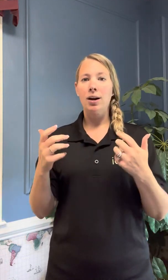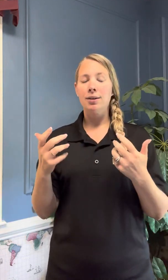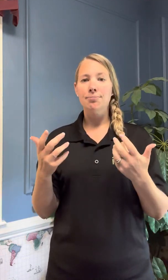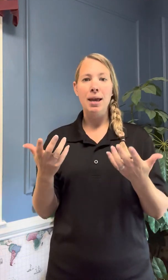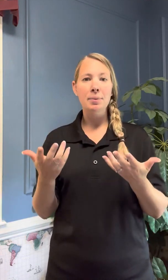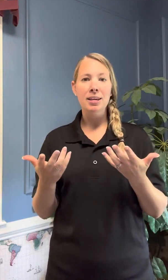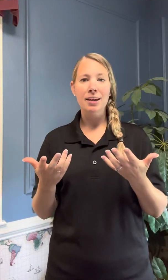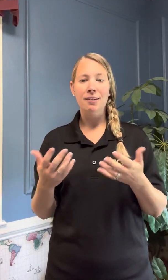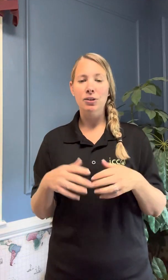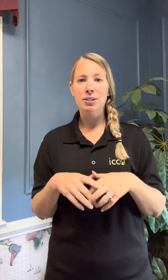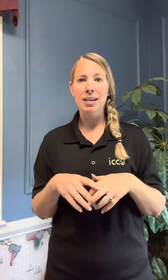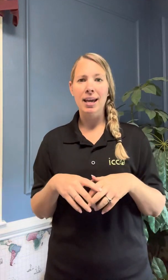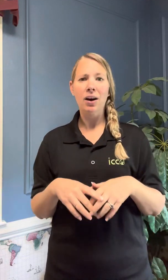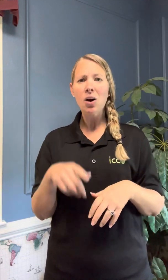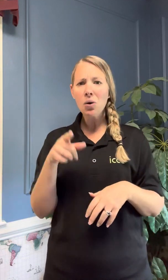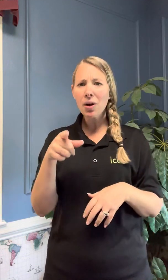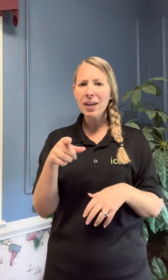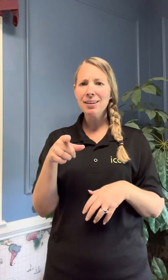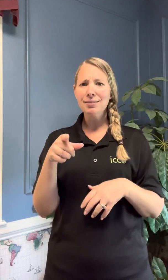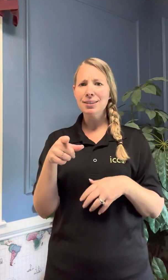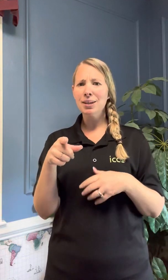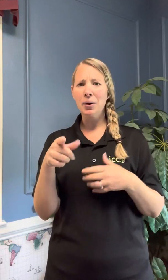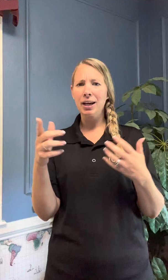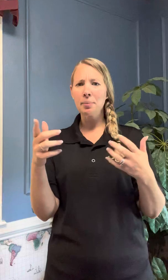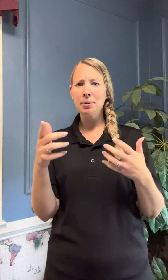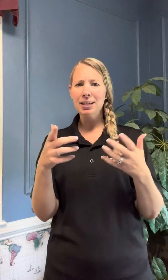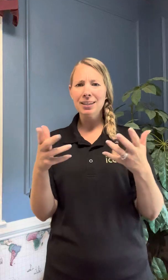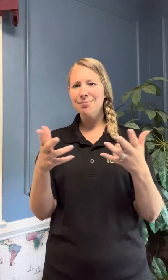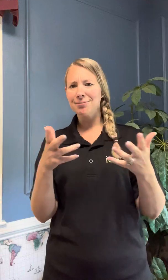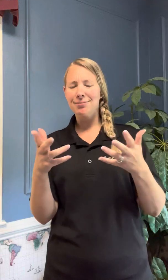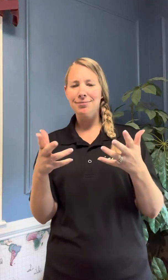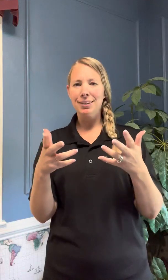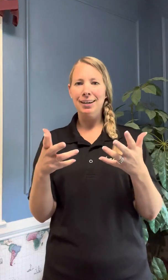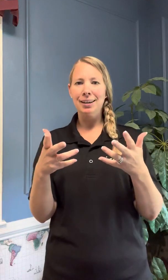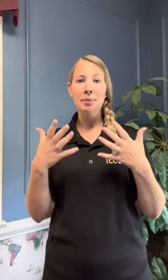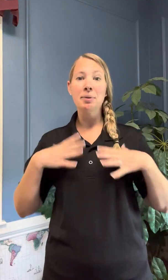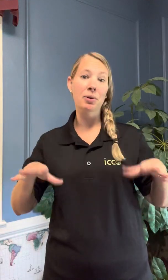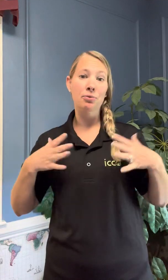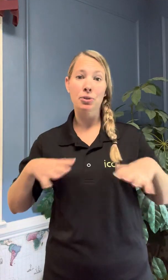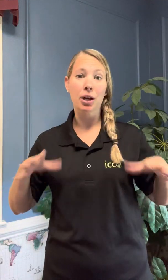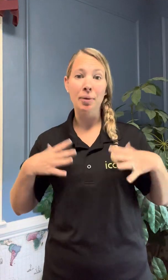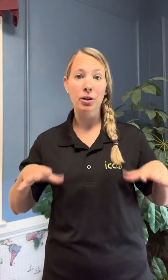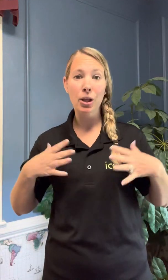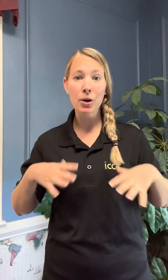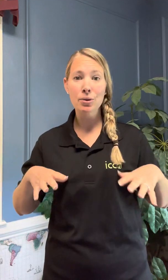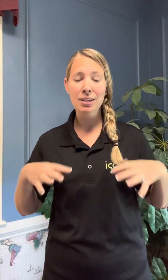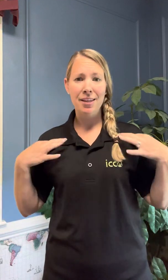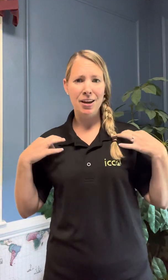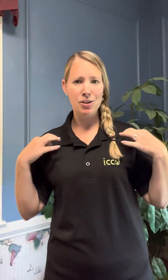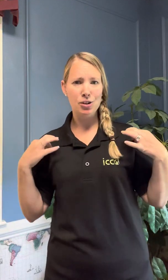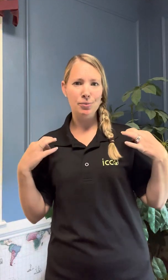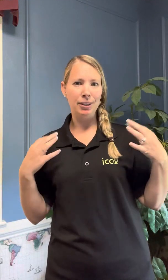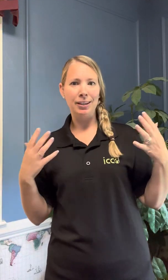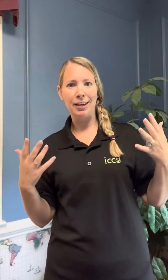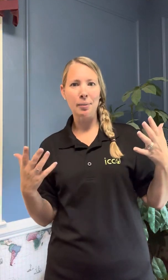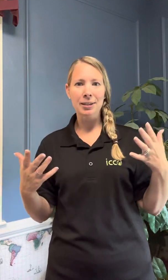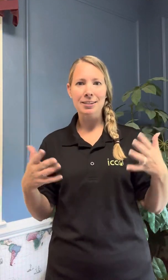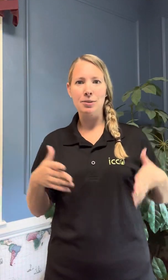Or maybe if you're saying, oh, well that, accompany, maybe if we're talking about clothes, that shirt really accompanies those